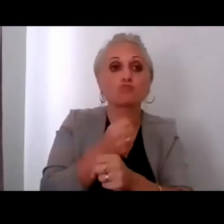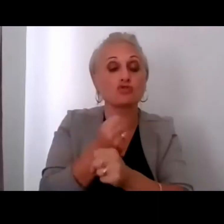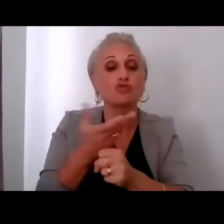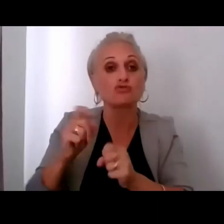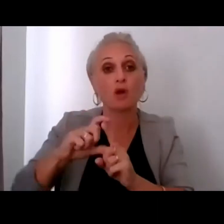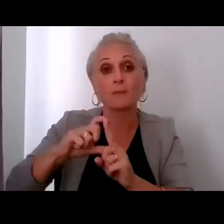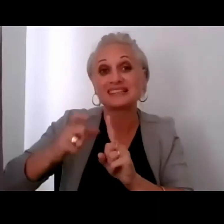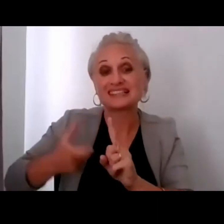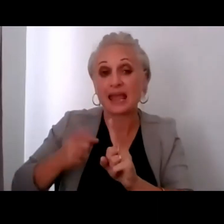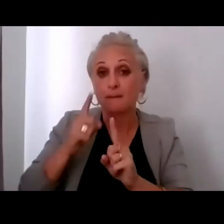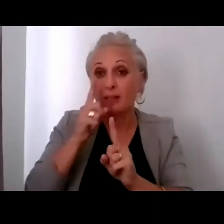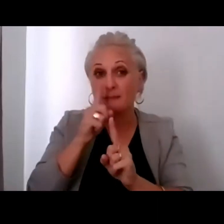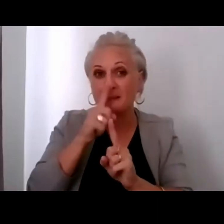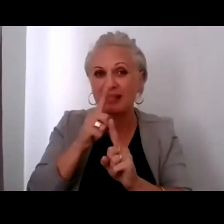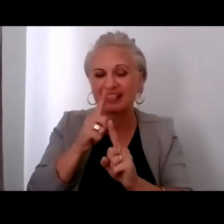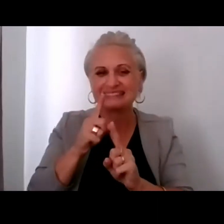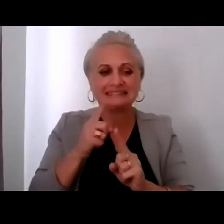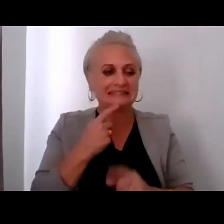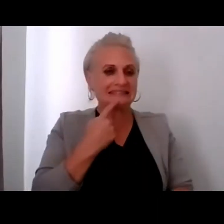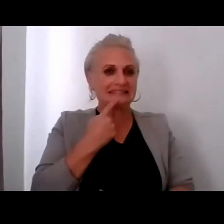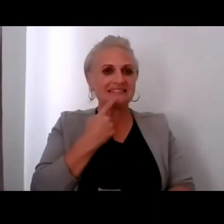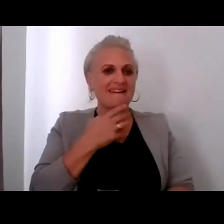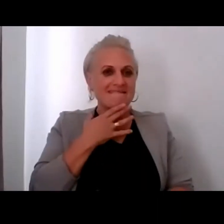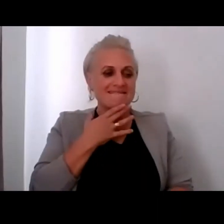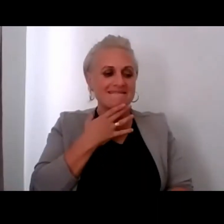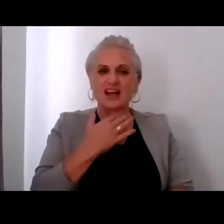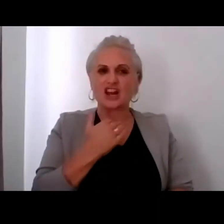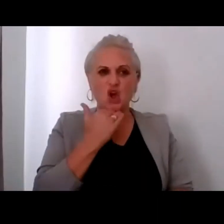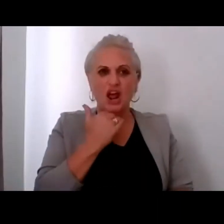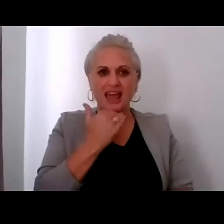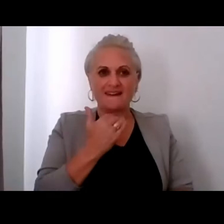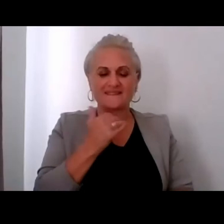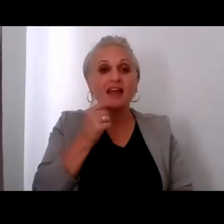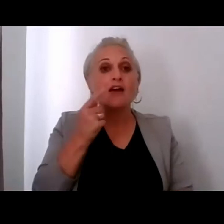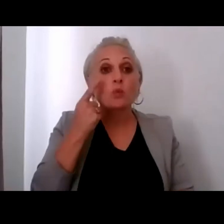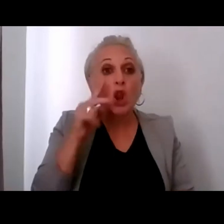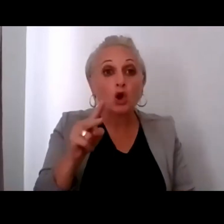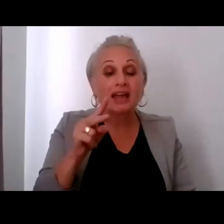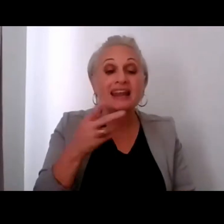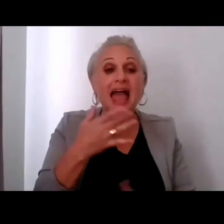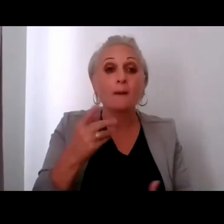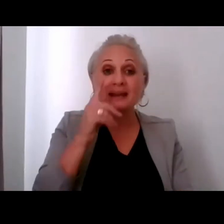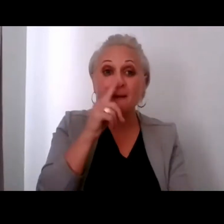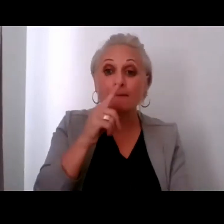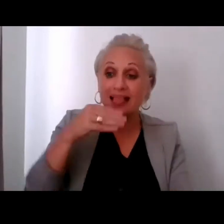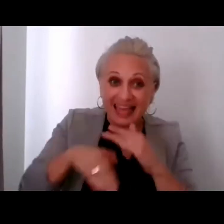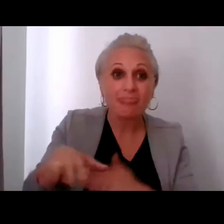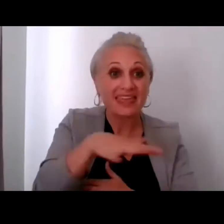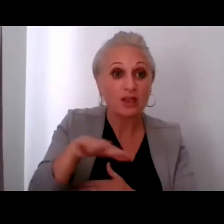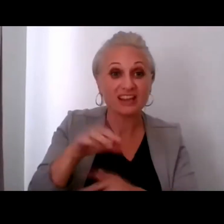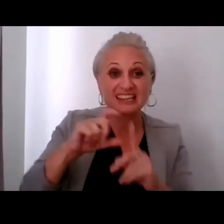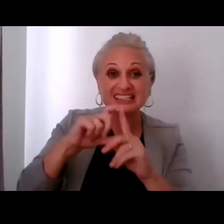falls significantly below the proportion of disabled people in the region. And